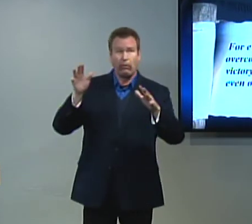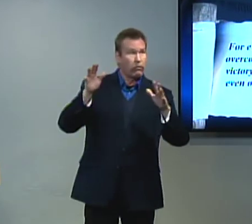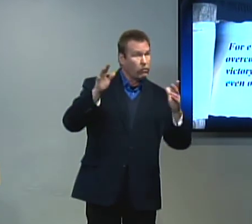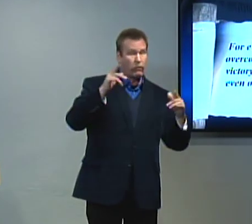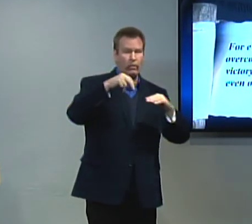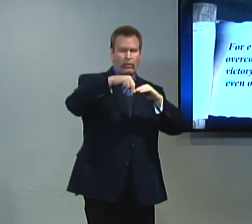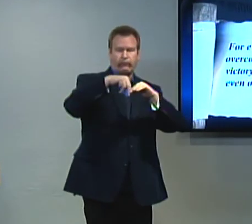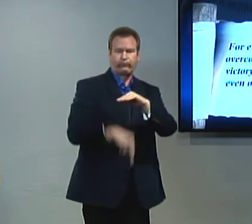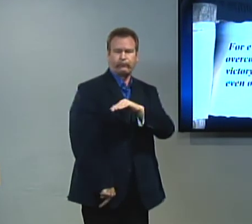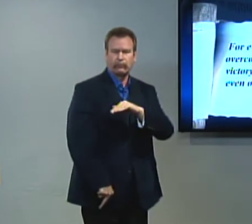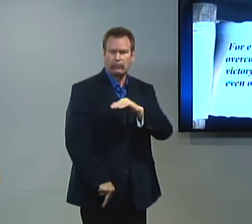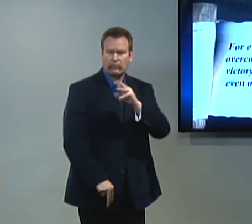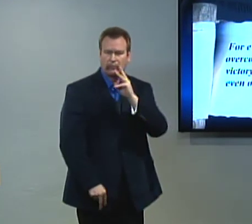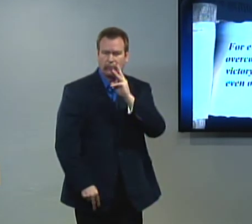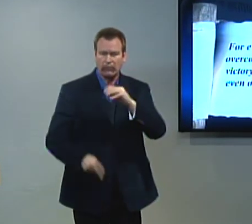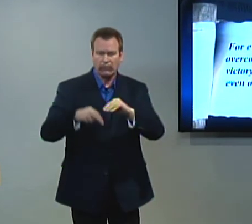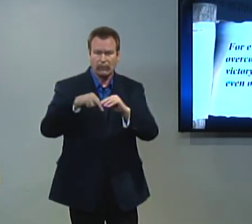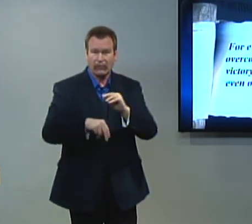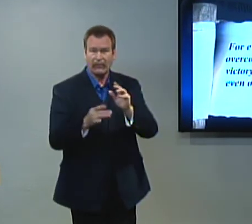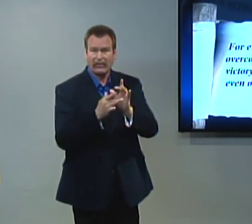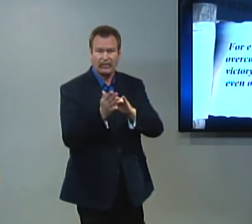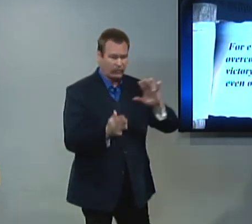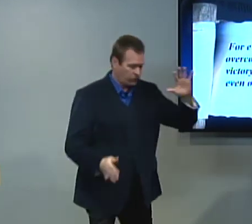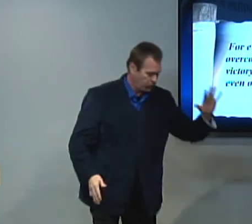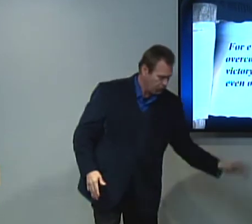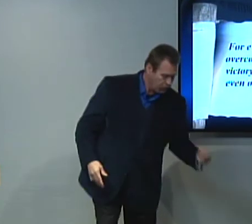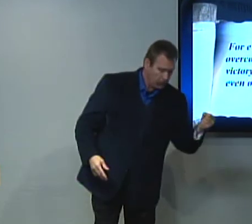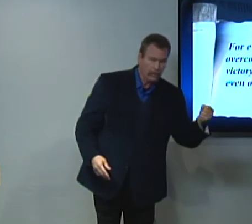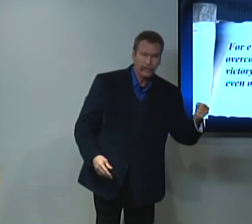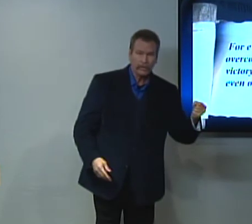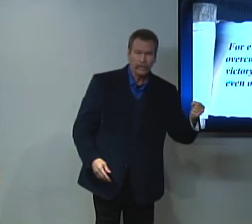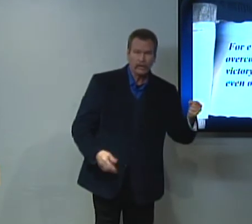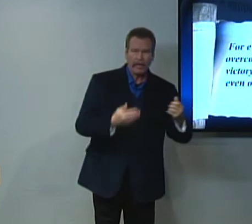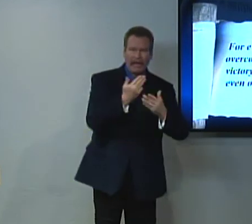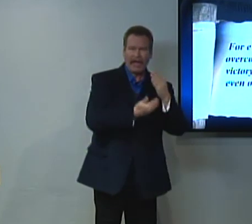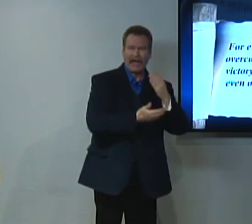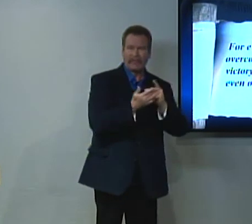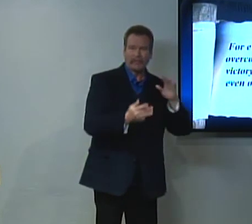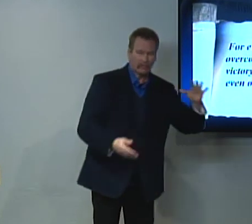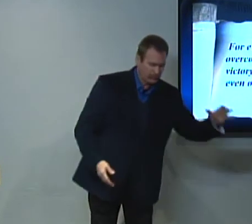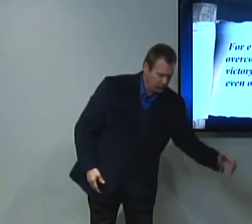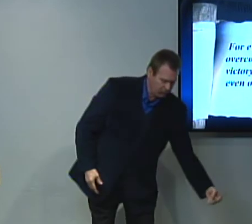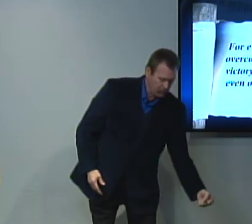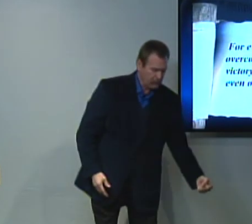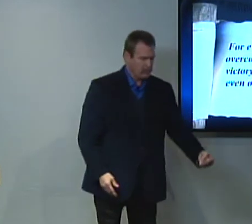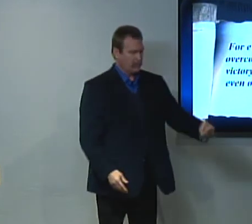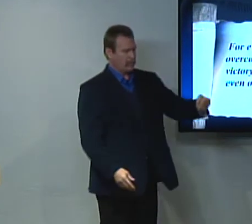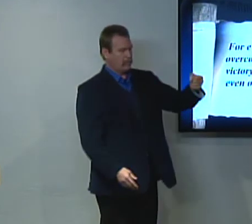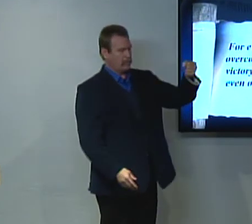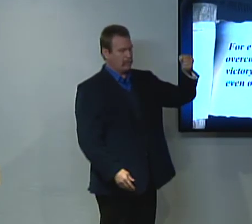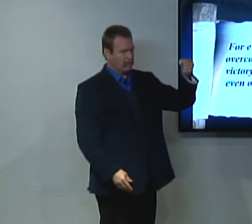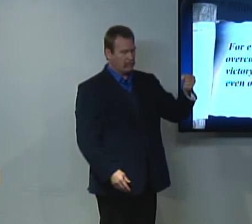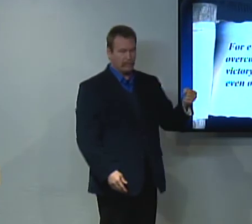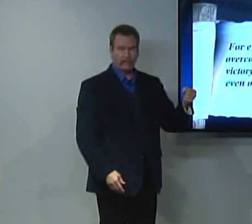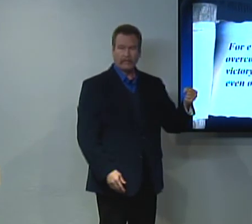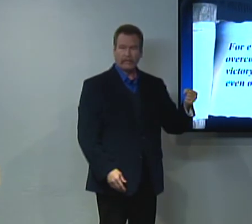great storm around him. And the minute Peter took his eyes off Jesus, he sunk beneath the water. But Jesus reached down and pulled him